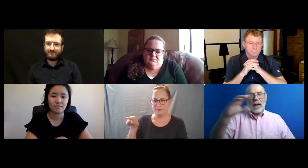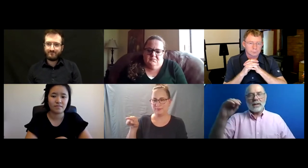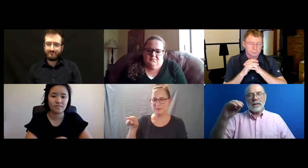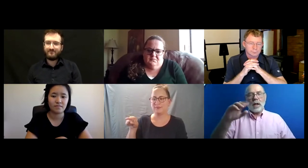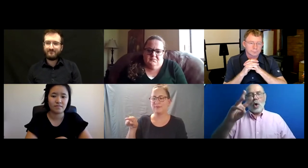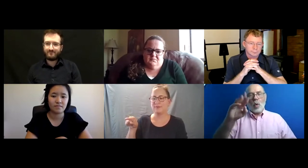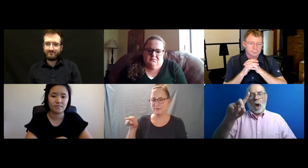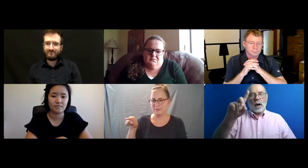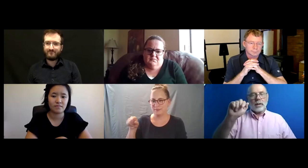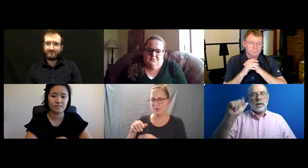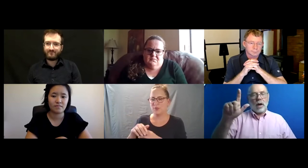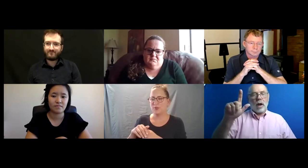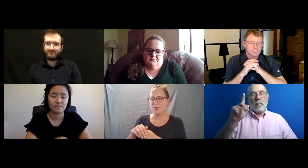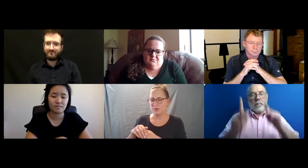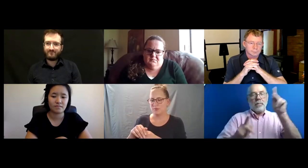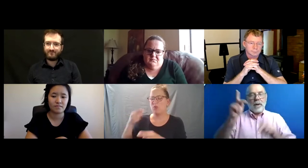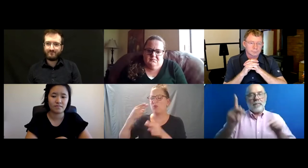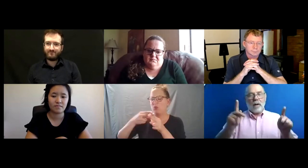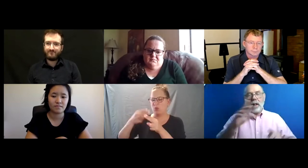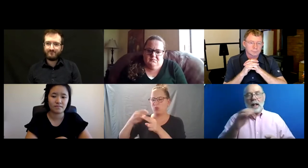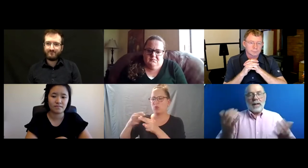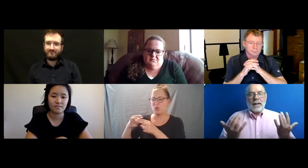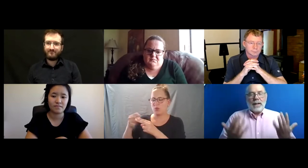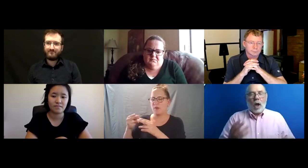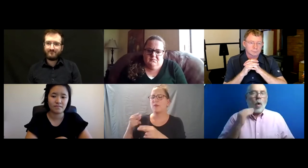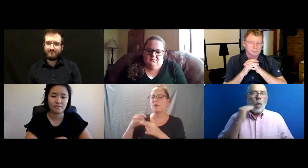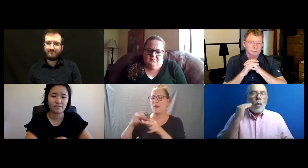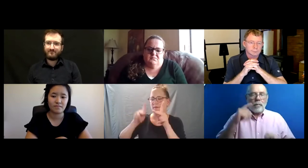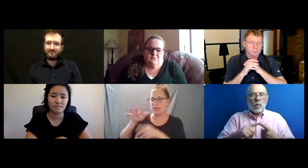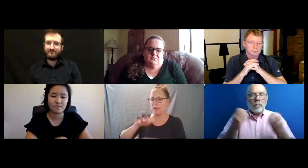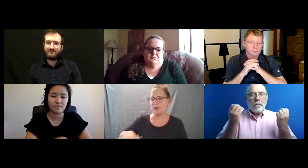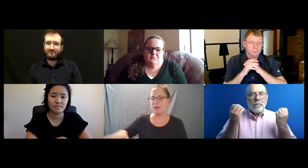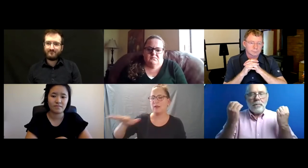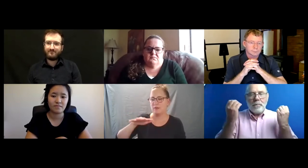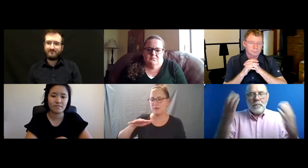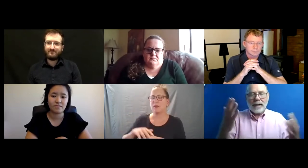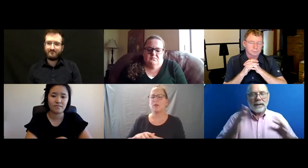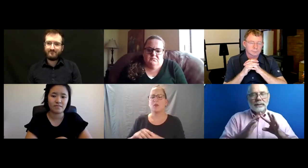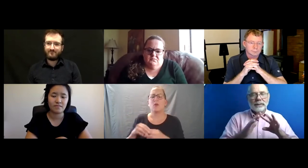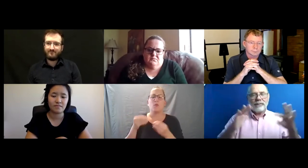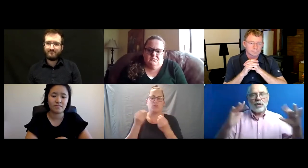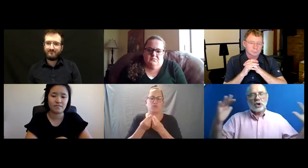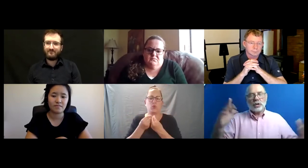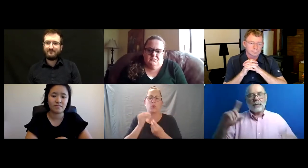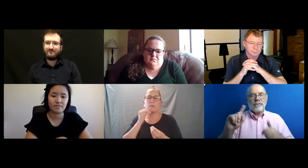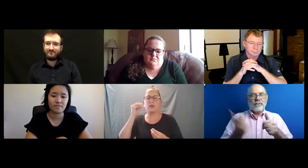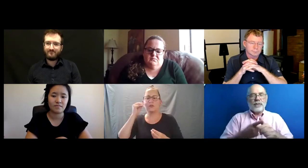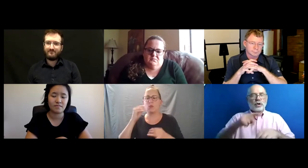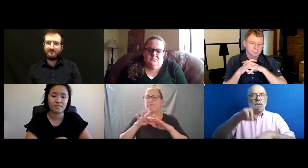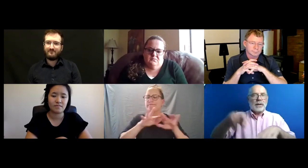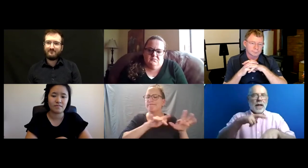the Haudenosaunee, and the Wendat people, which is home to many